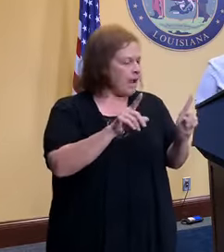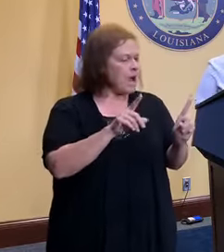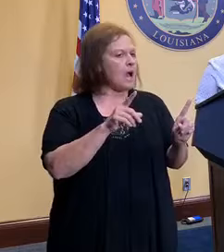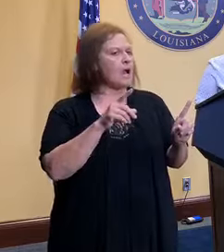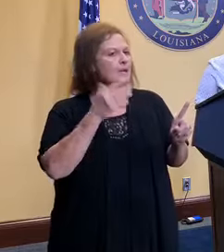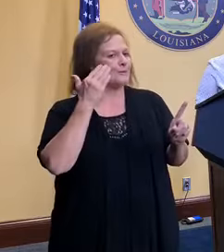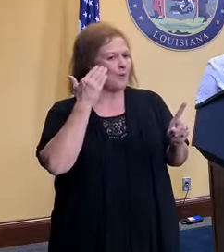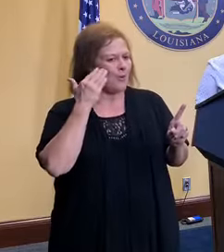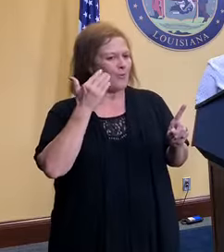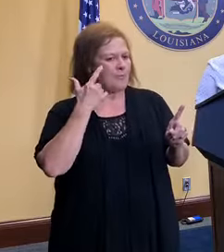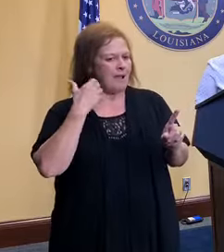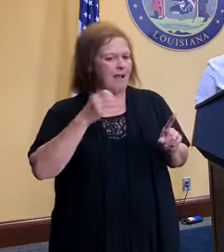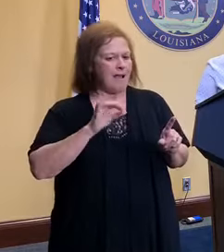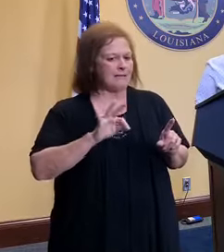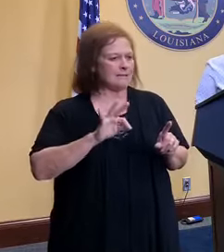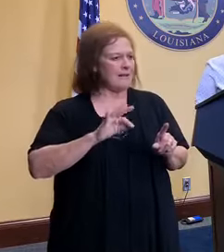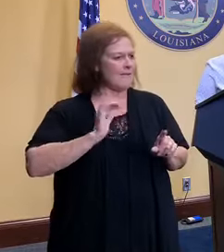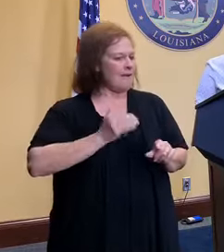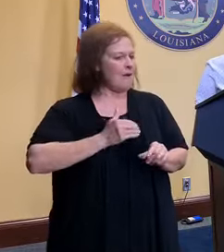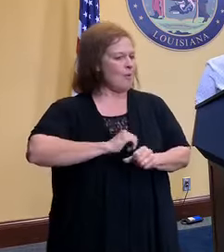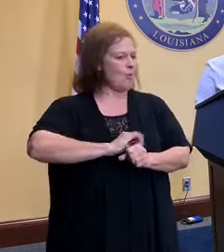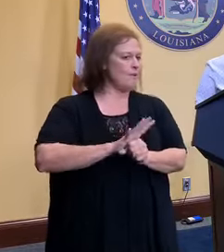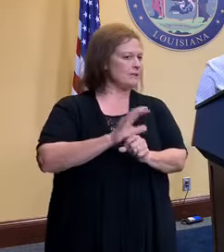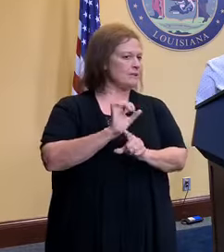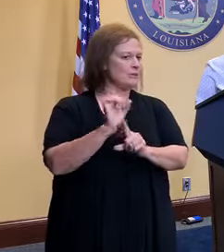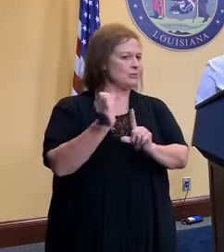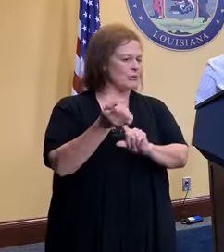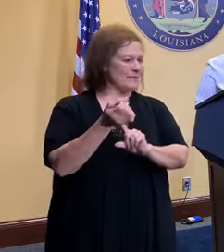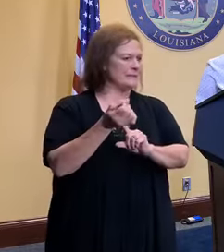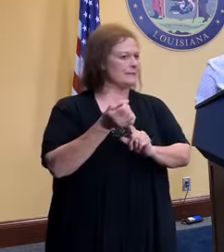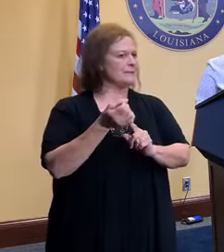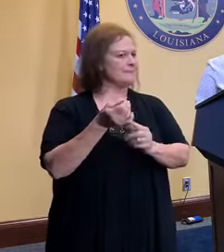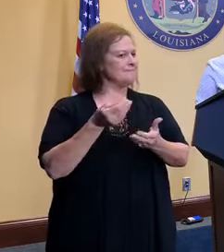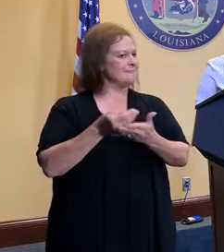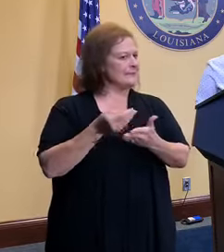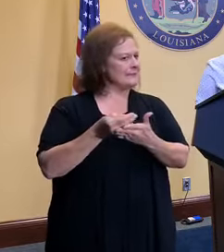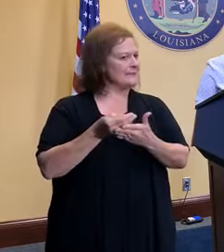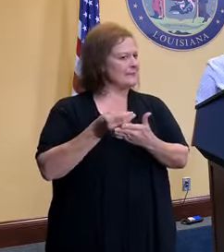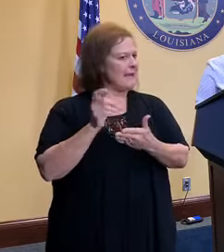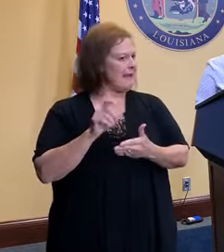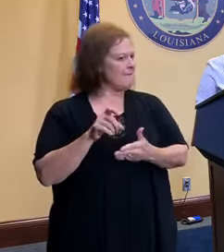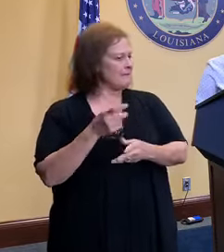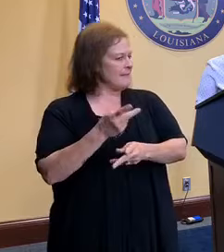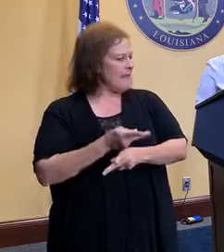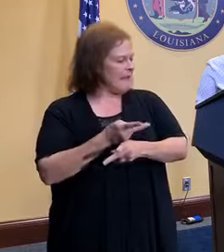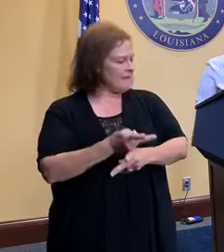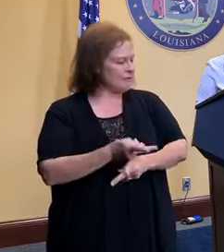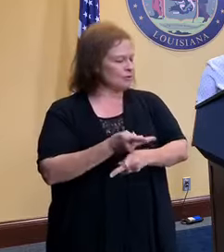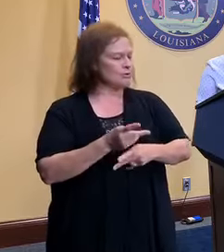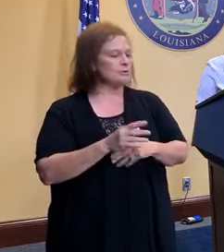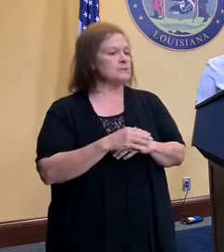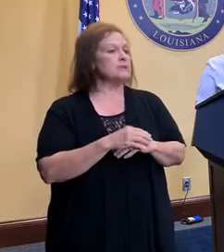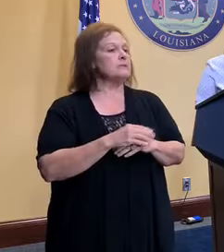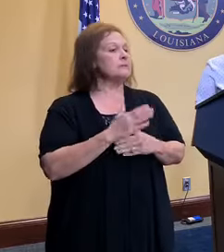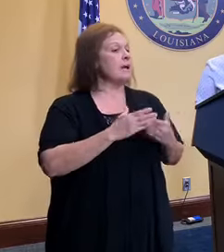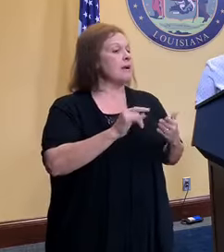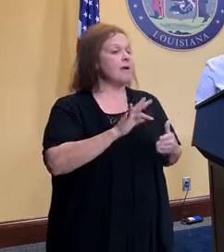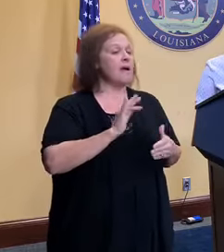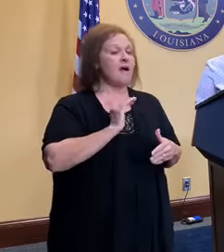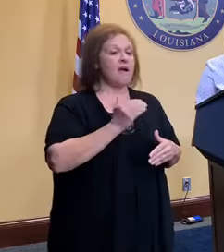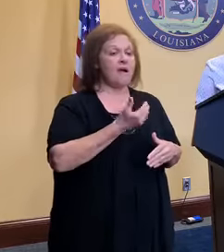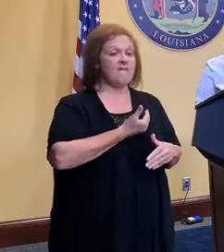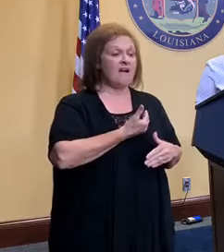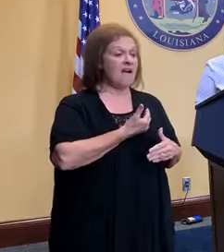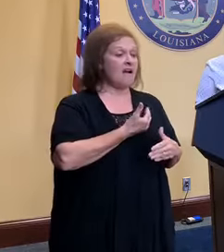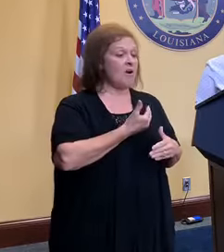us relative to the COVID-19 pandemic. Many of our outstanding efforts have been delayed